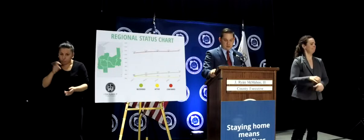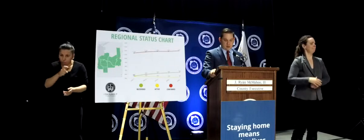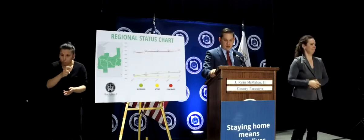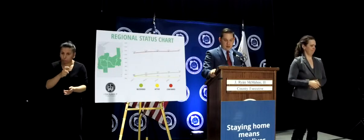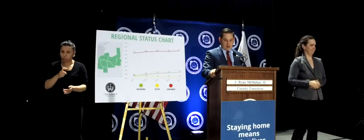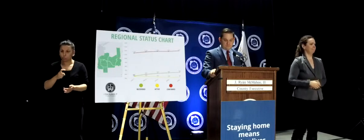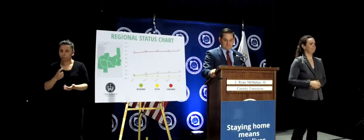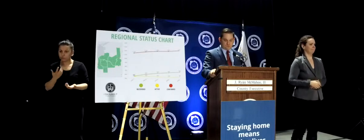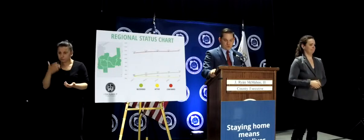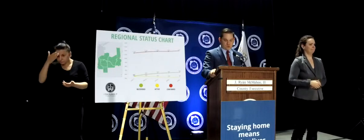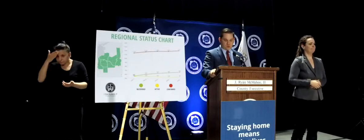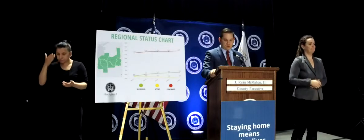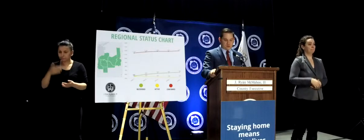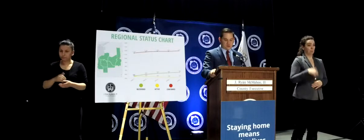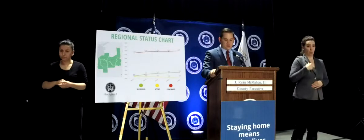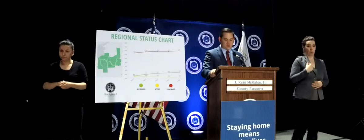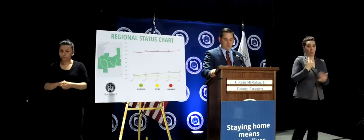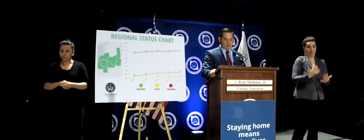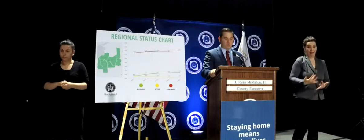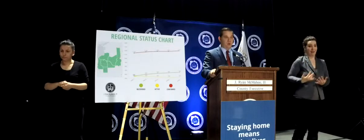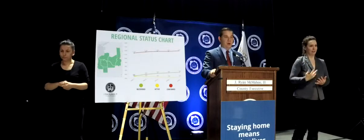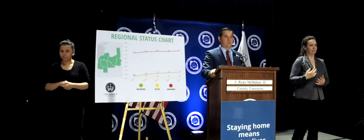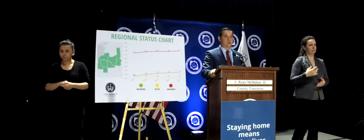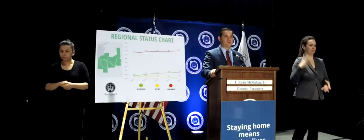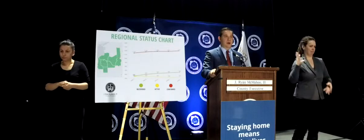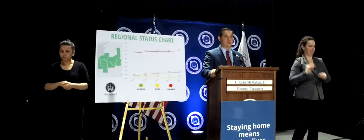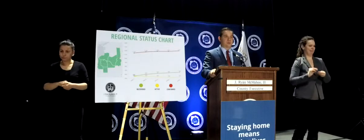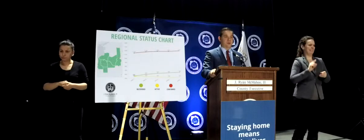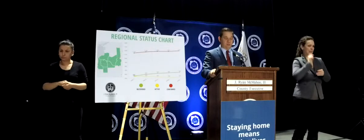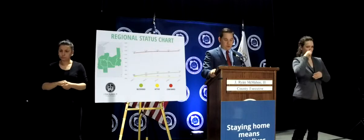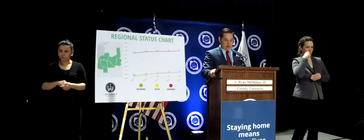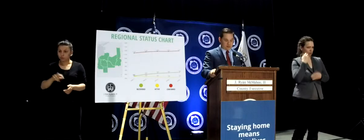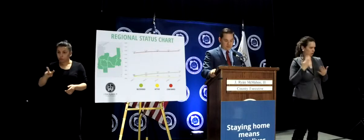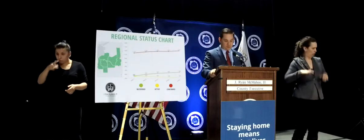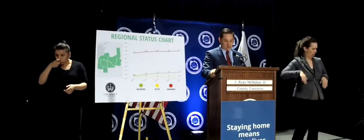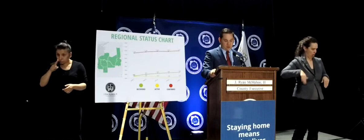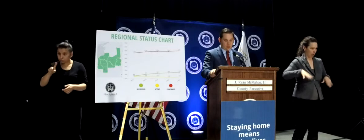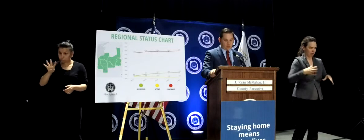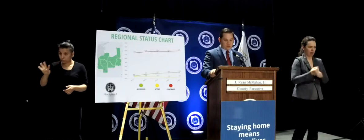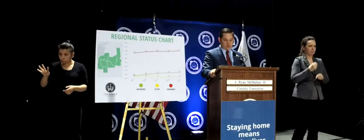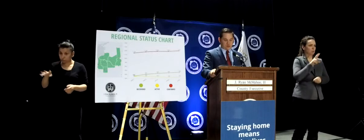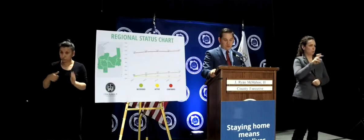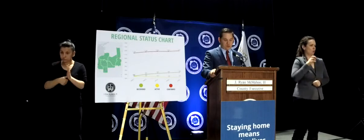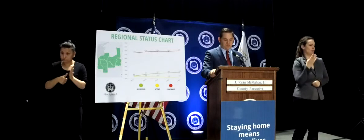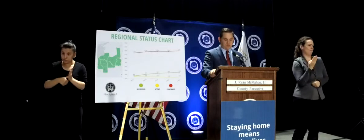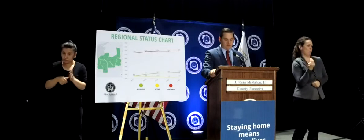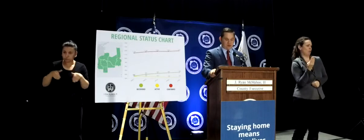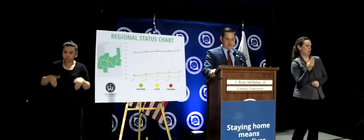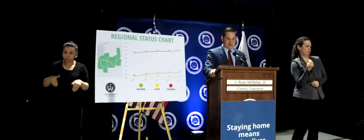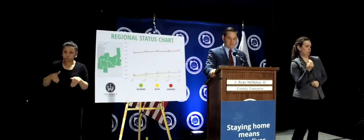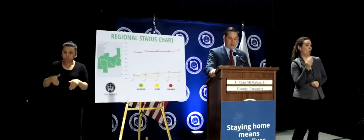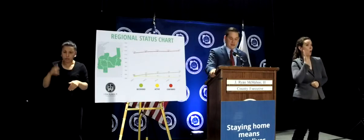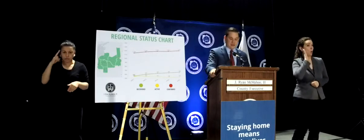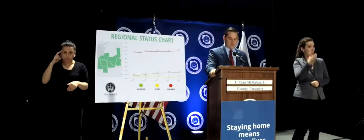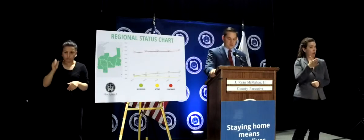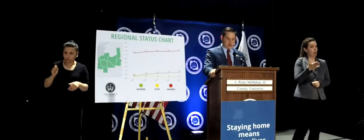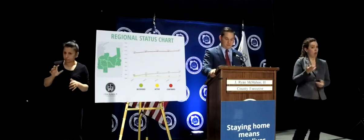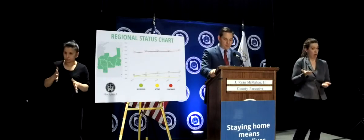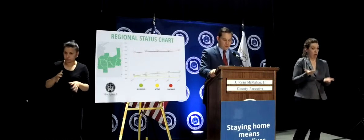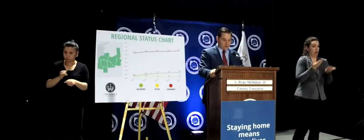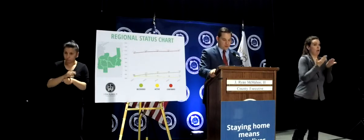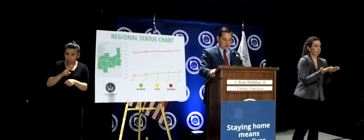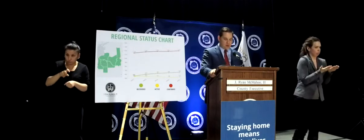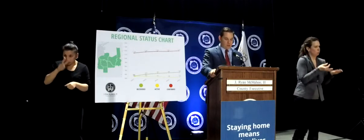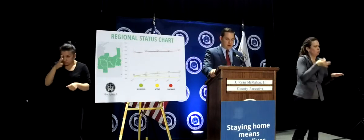tests. Certainly this number is going to go up because we're out there being proactive. We received 255 tests back